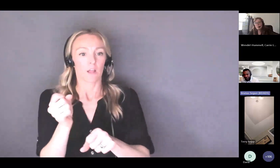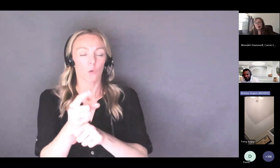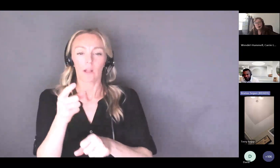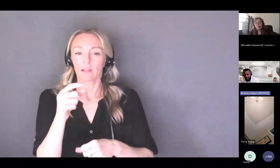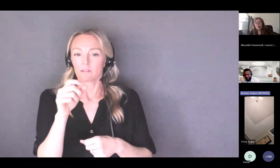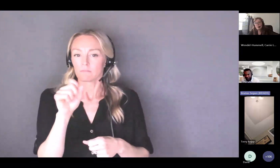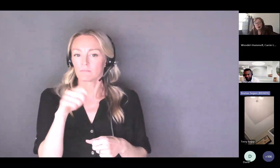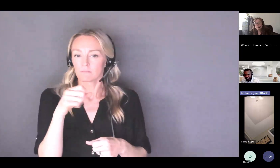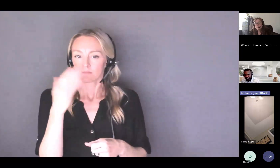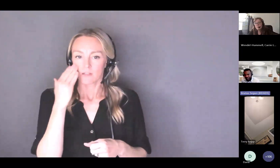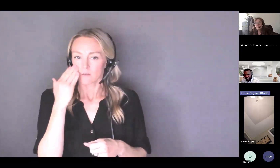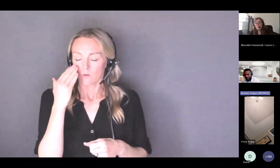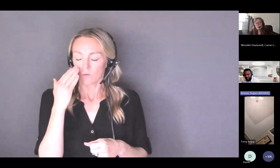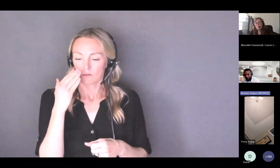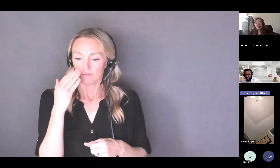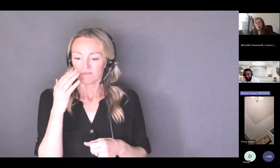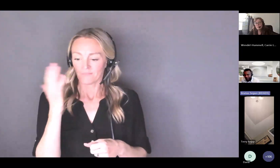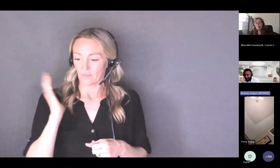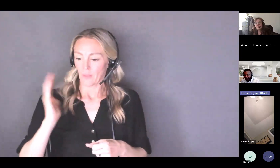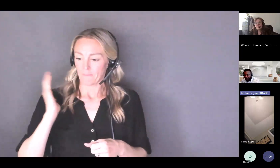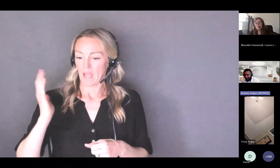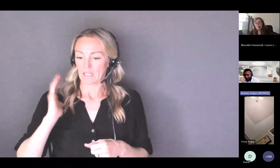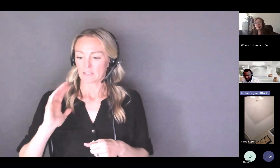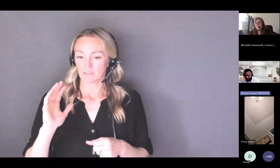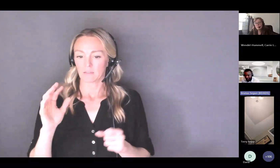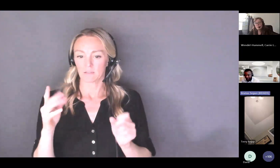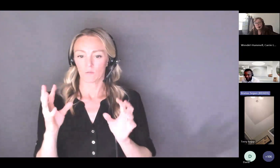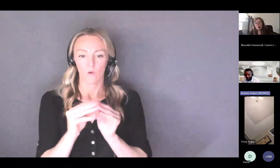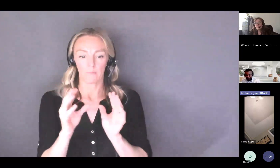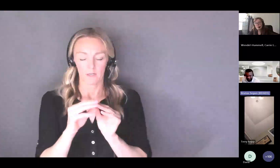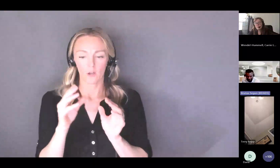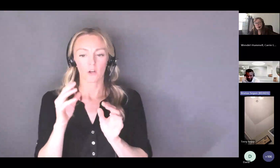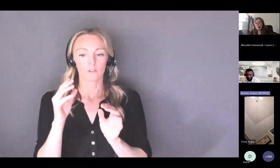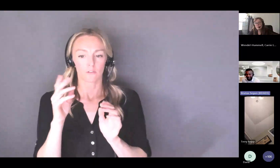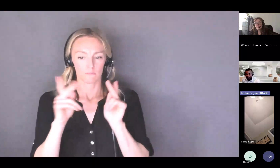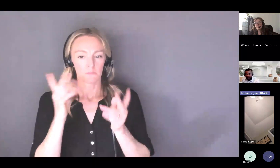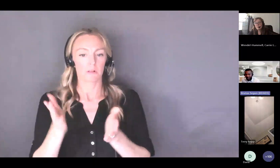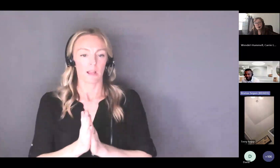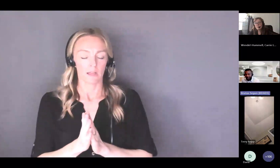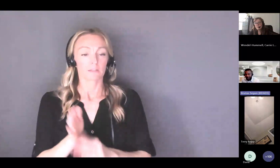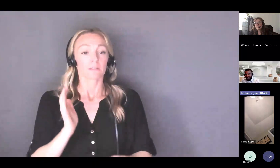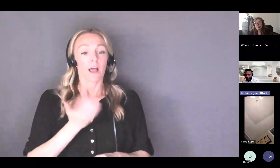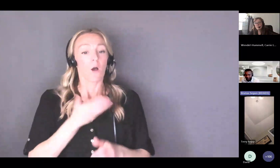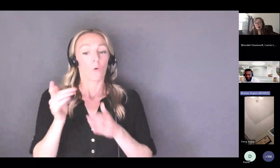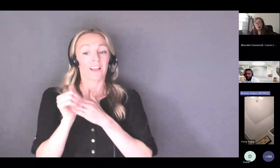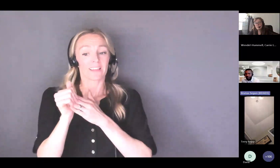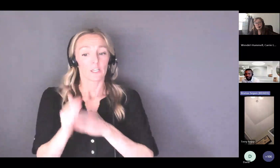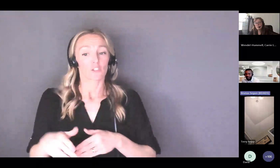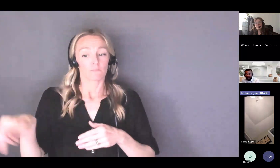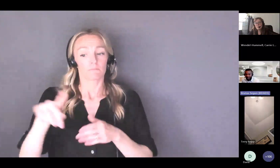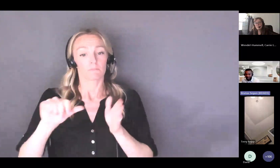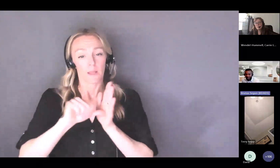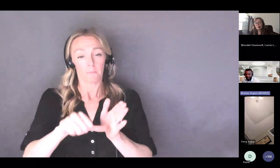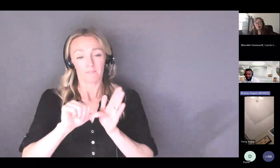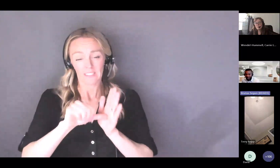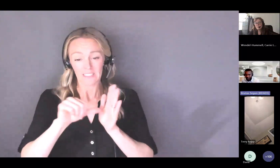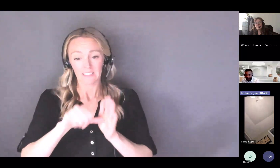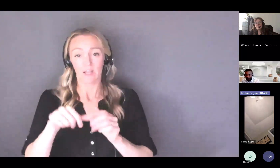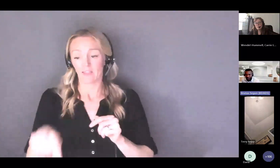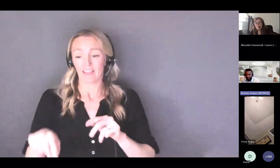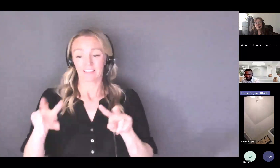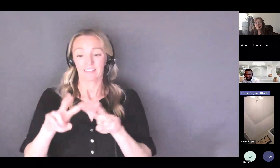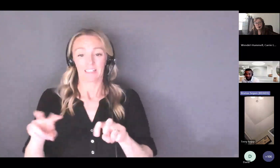questions in the past webinars. And one of the things that I've heard, you know, our leadership emphasizes the reliability of these